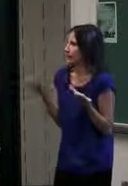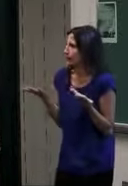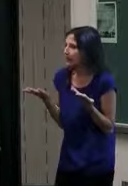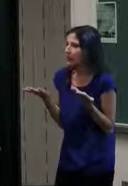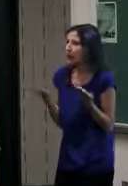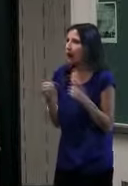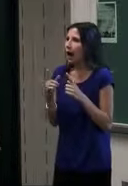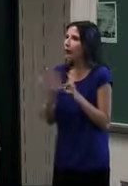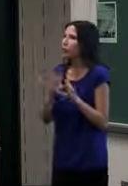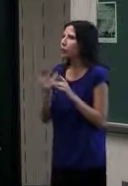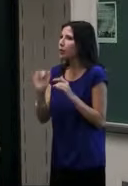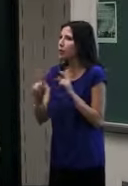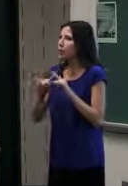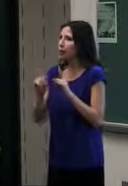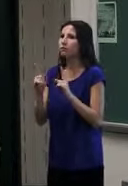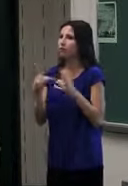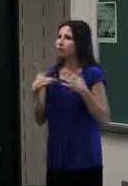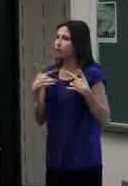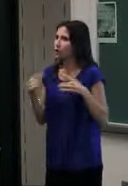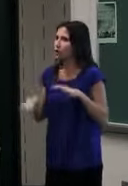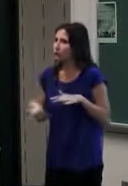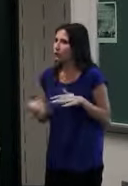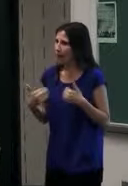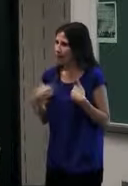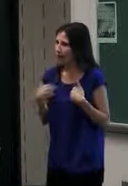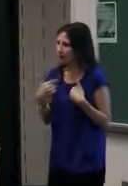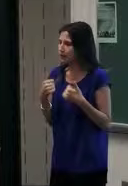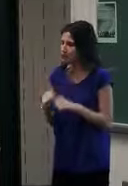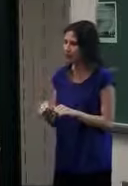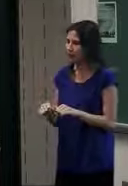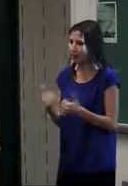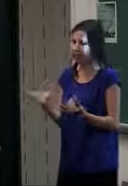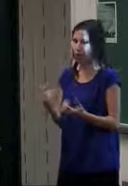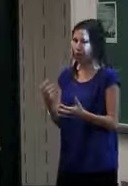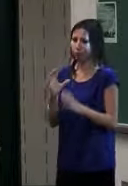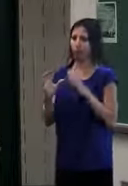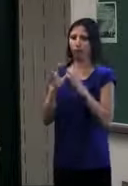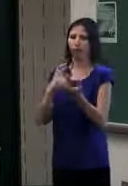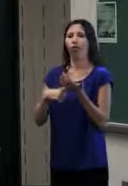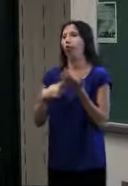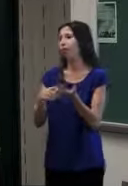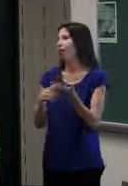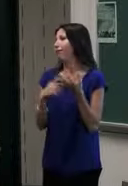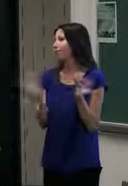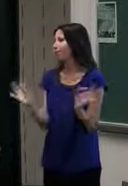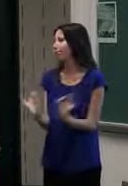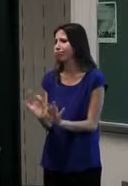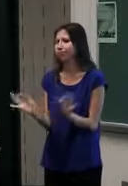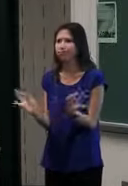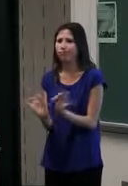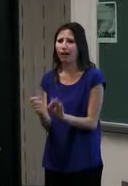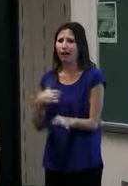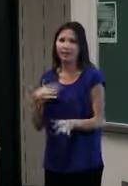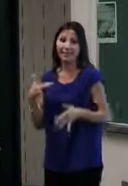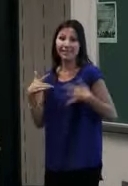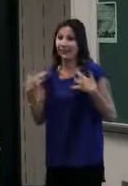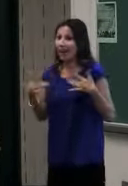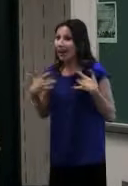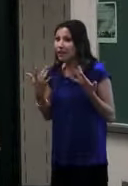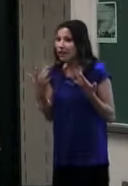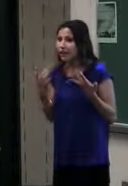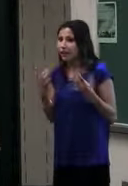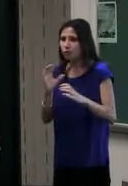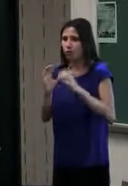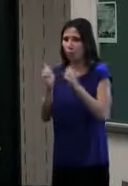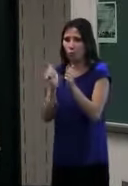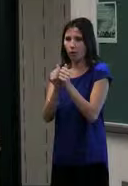still felt anxious about doing it. And now it's like conversations are no big deal, like I go to deaf events and I'm excited to